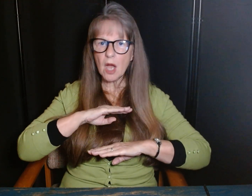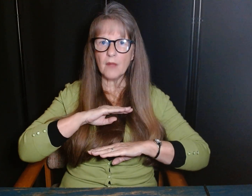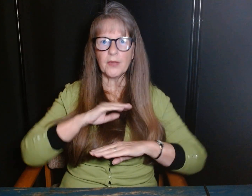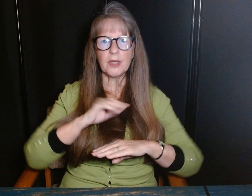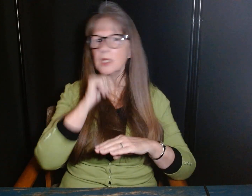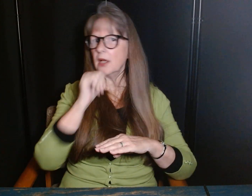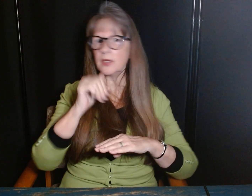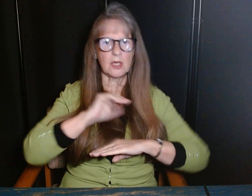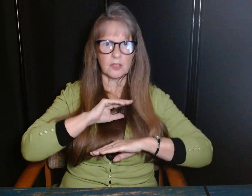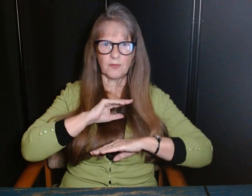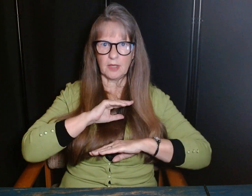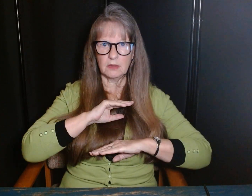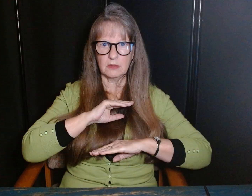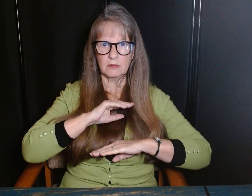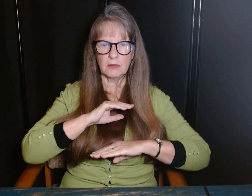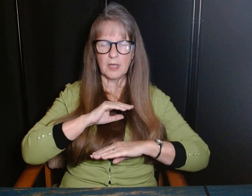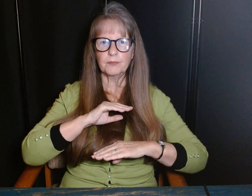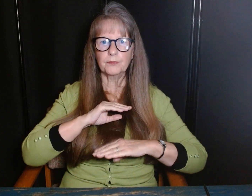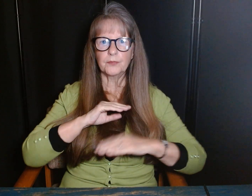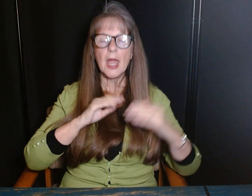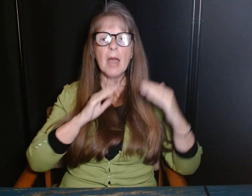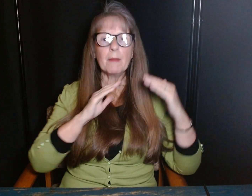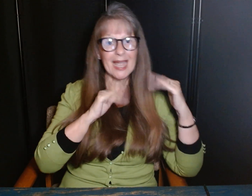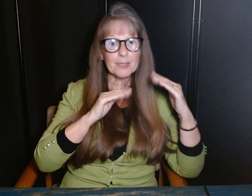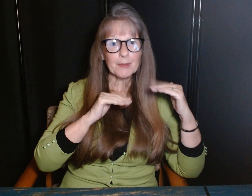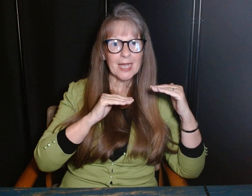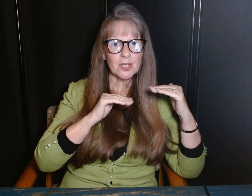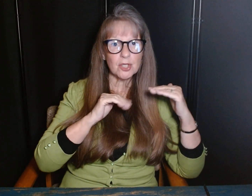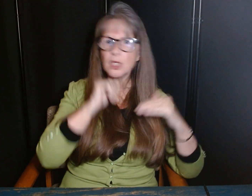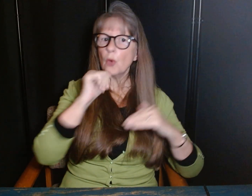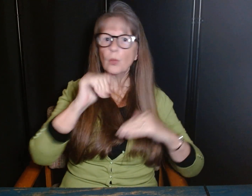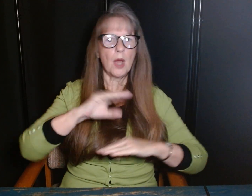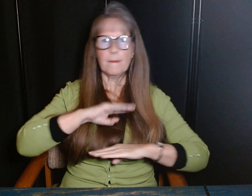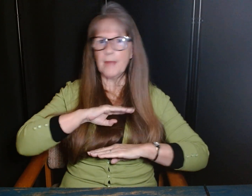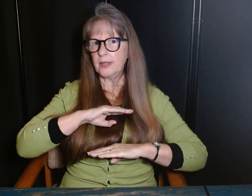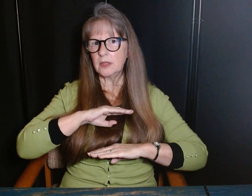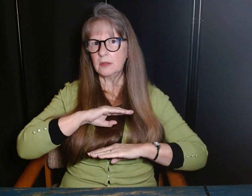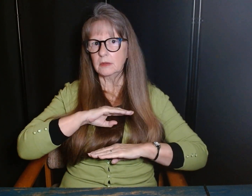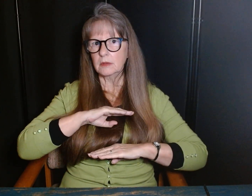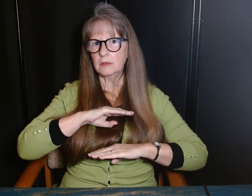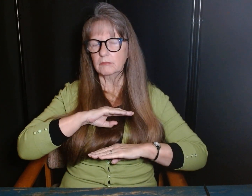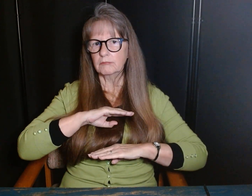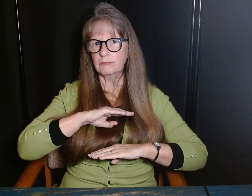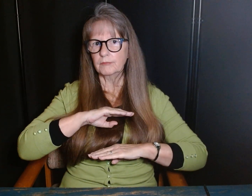then it's not satisfied, right? My expectations were not met.